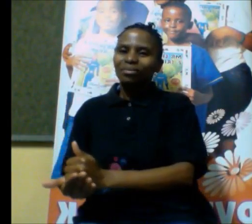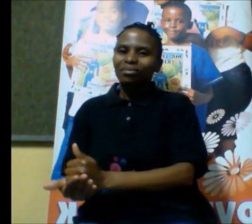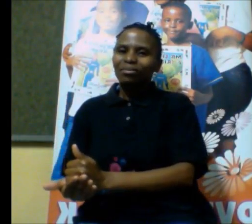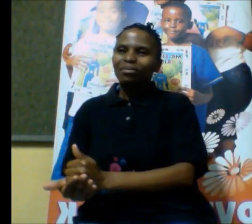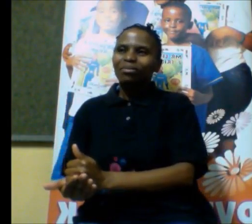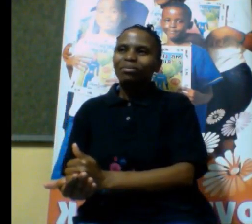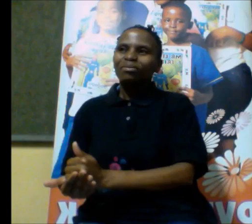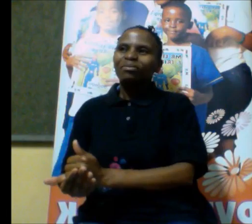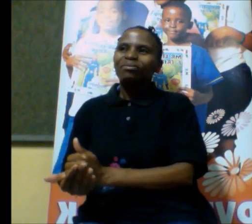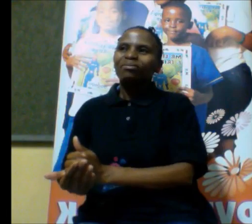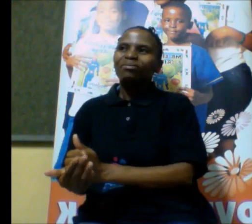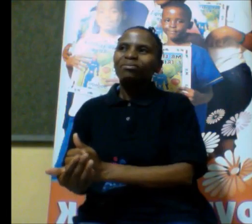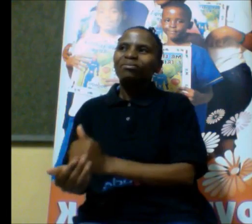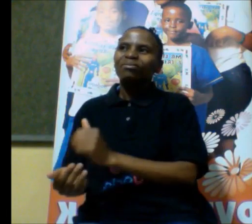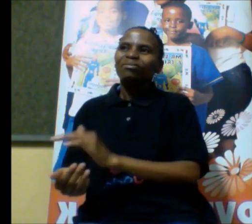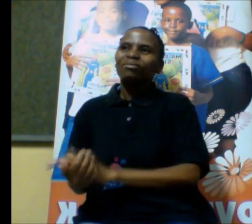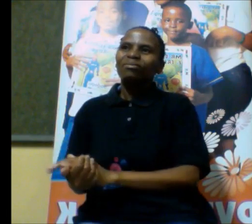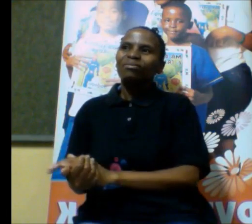They make our environment look dirty.